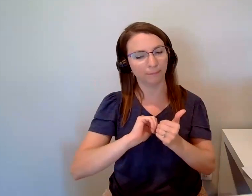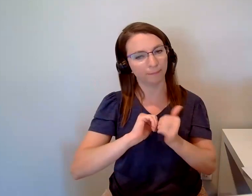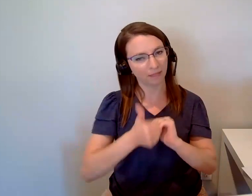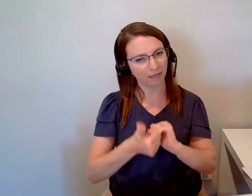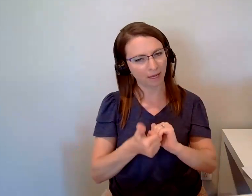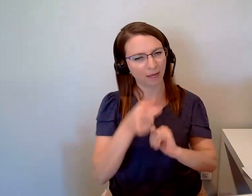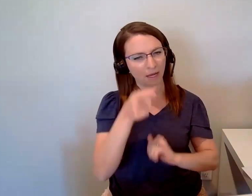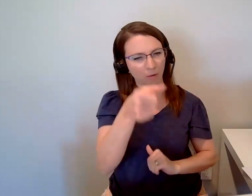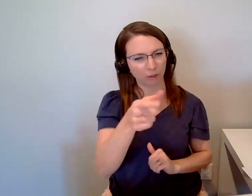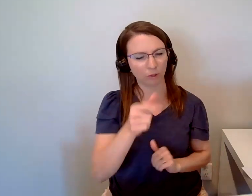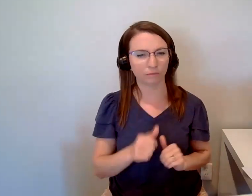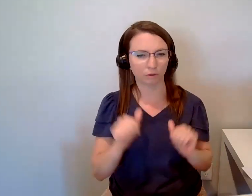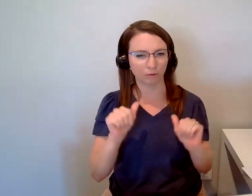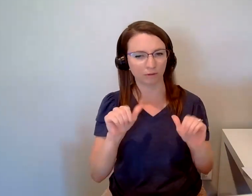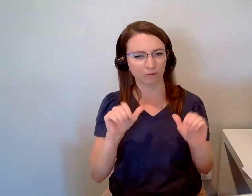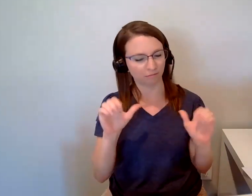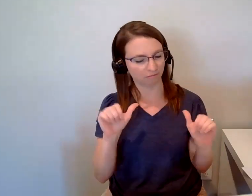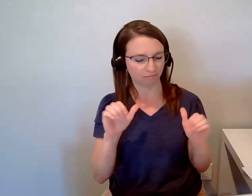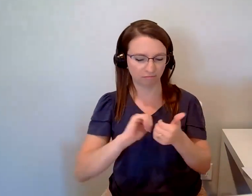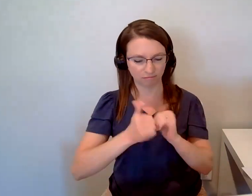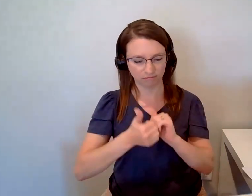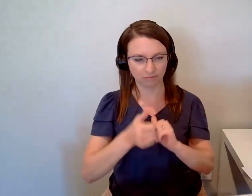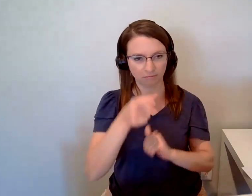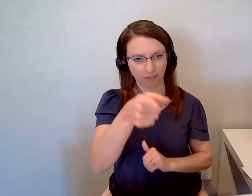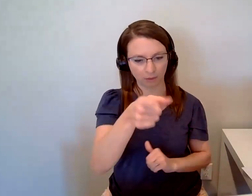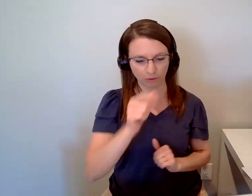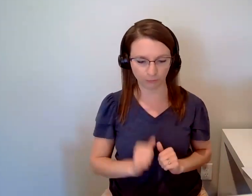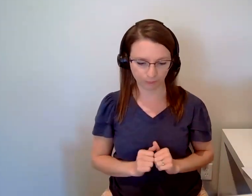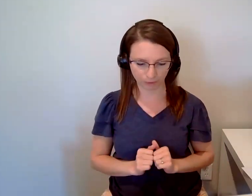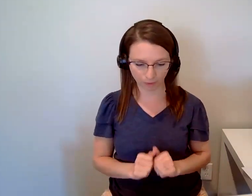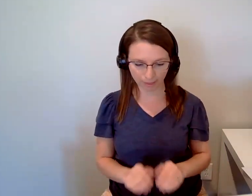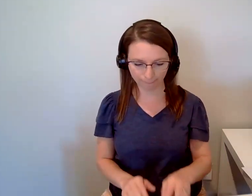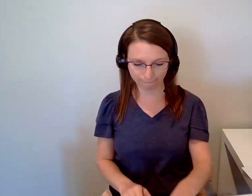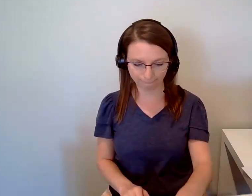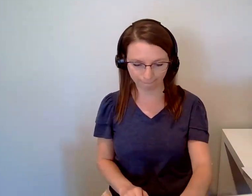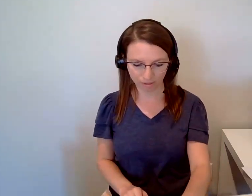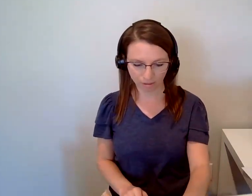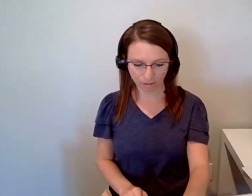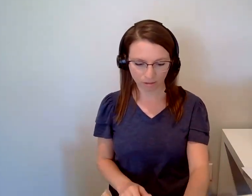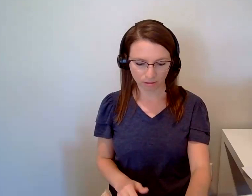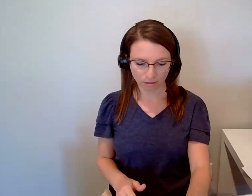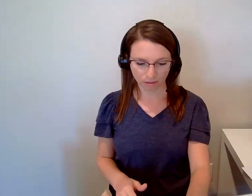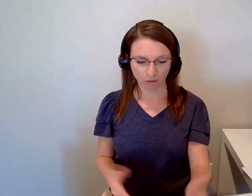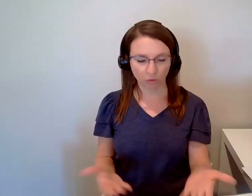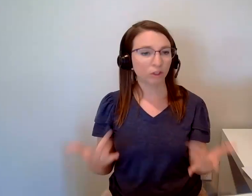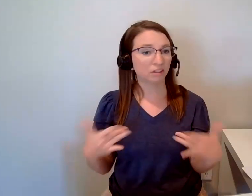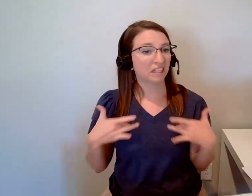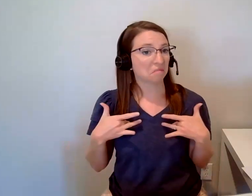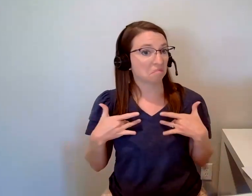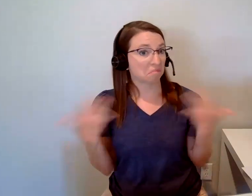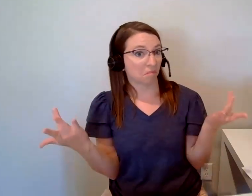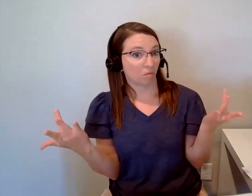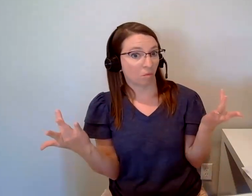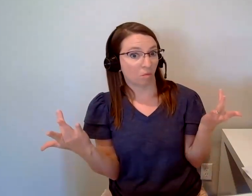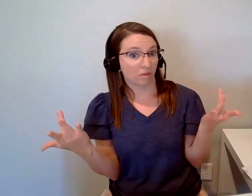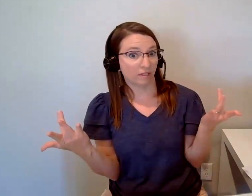a little bit. How are you? Or how are you? Okay. Or you could say, what's